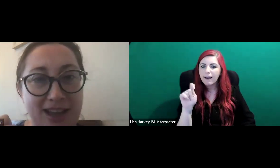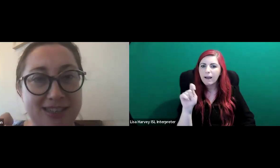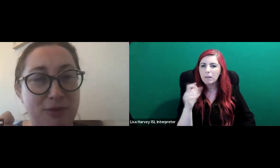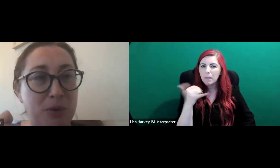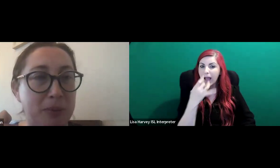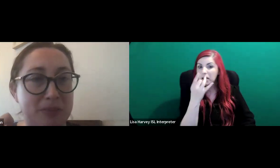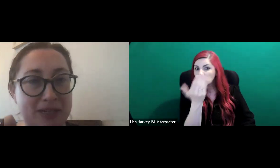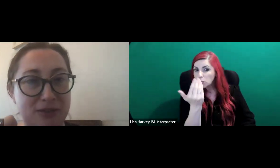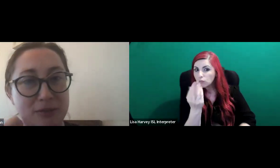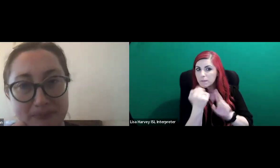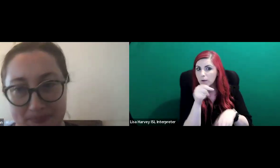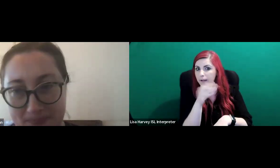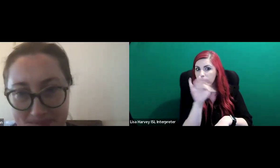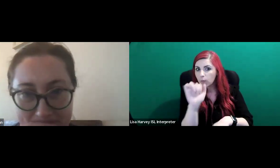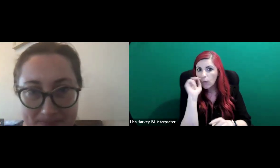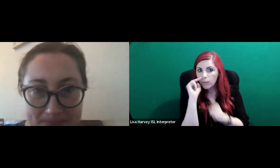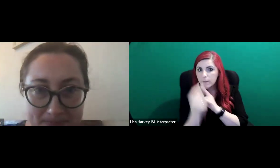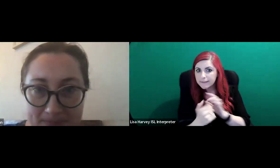respond to that from your perspective.